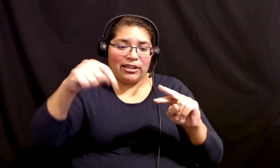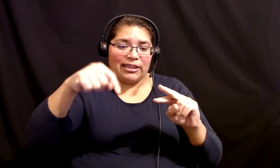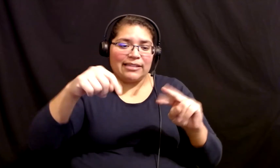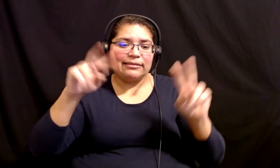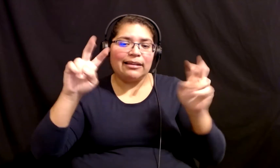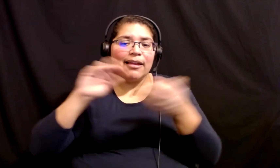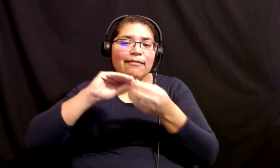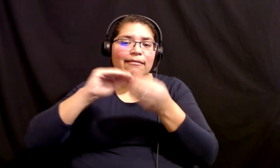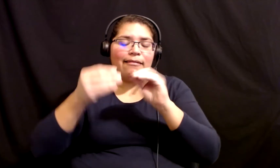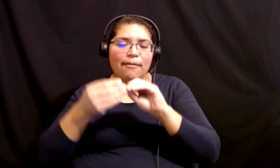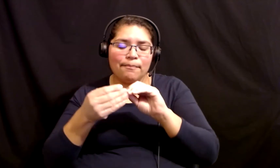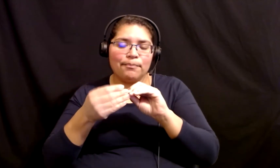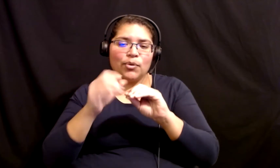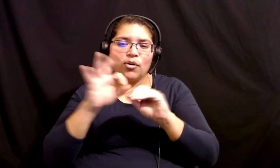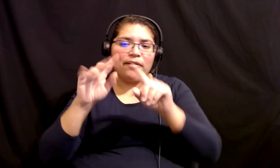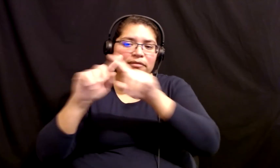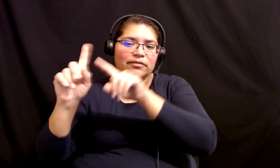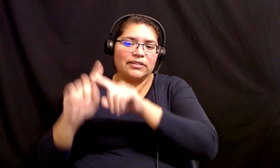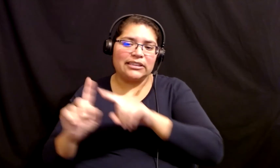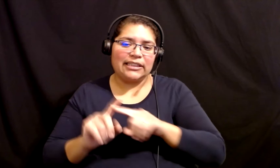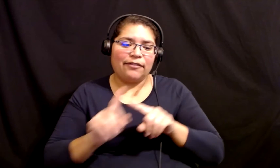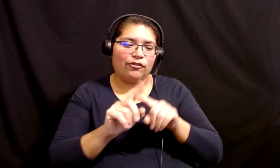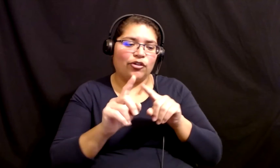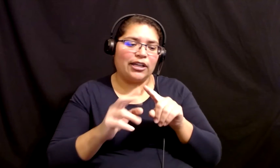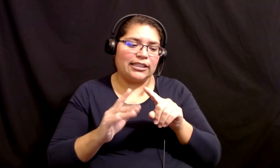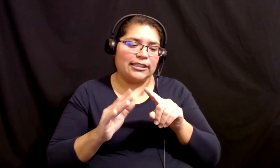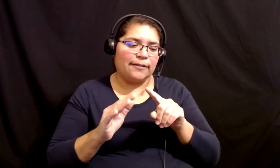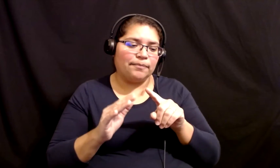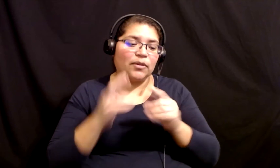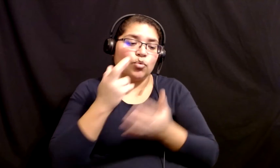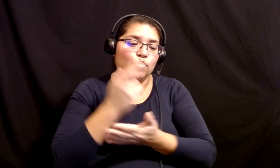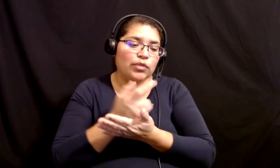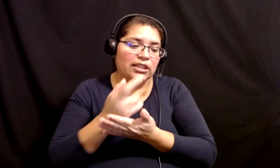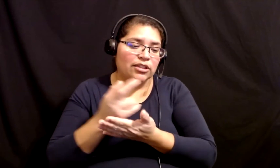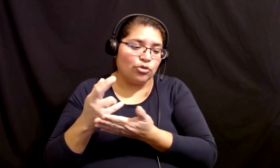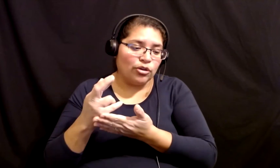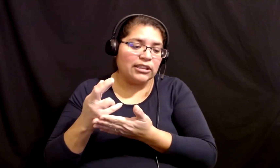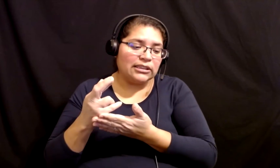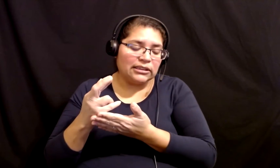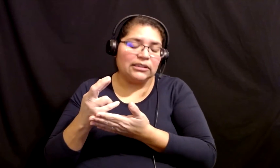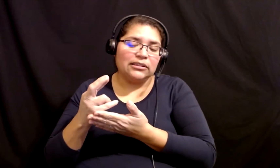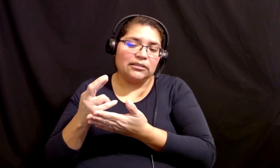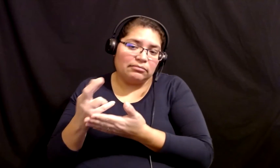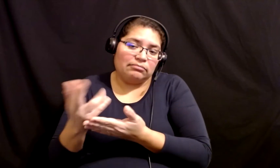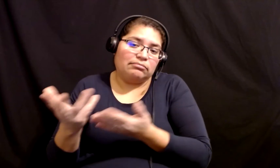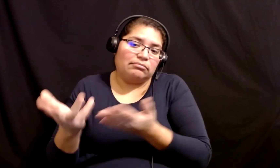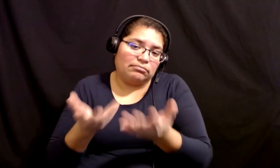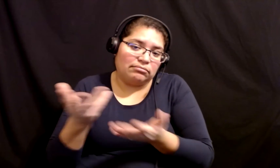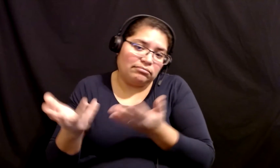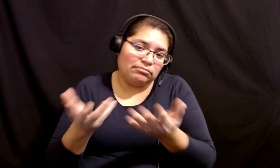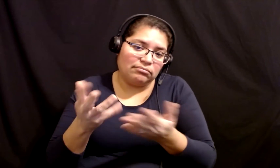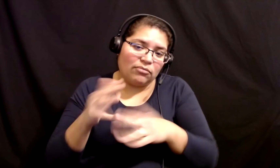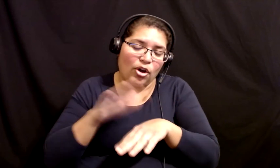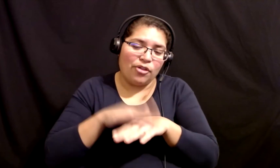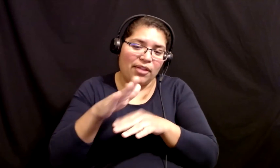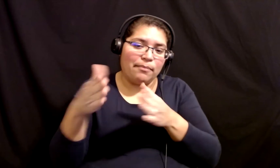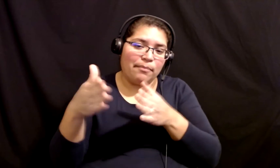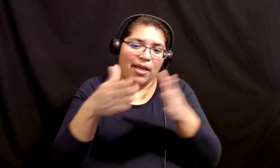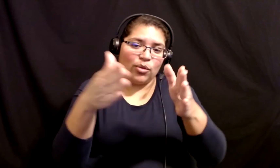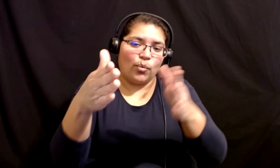number of different kind of resource pots along the pathway.